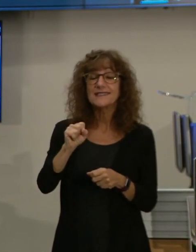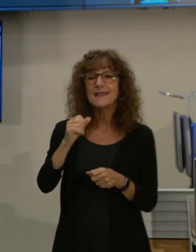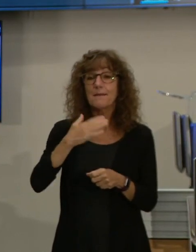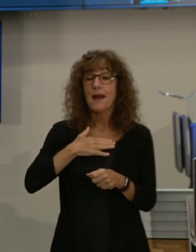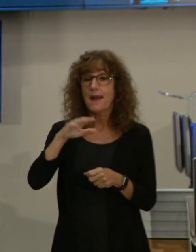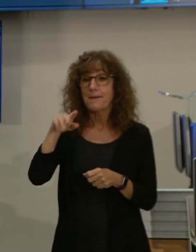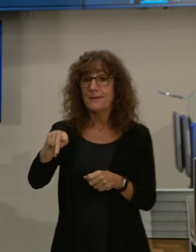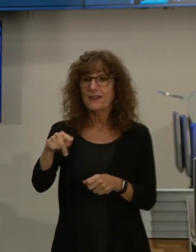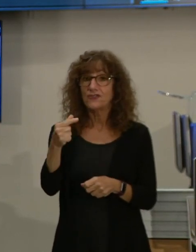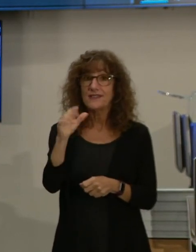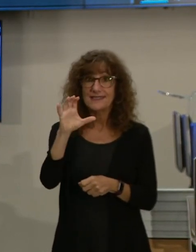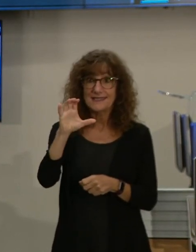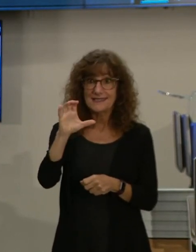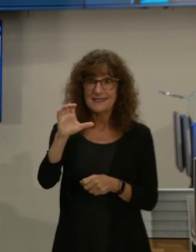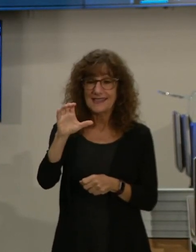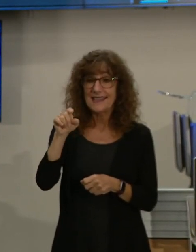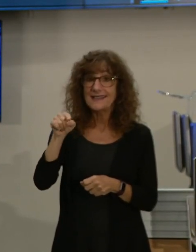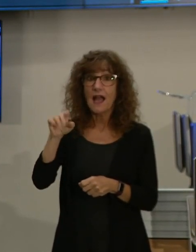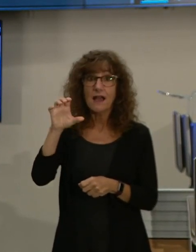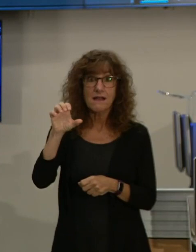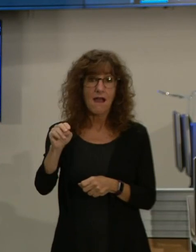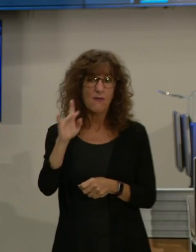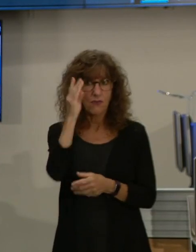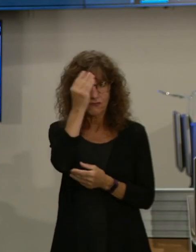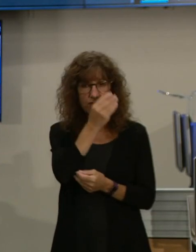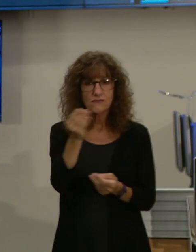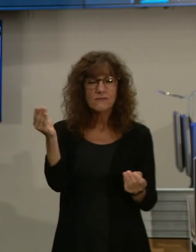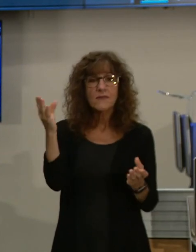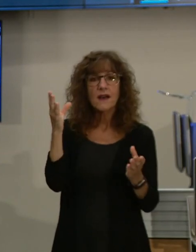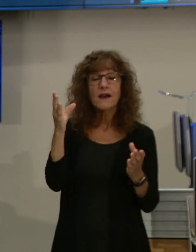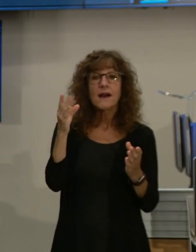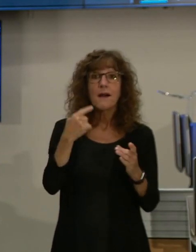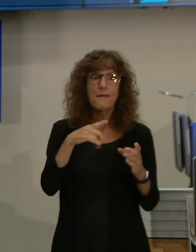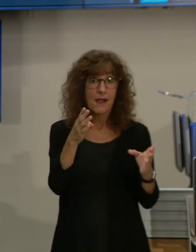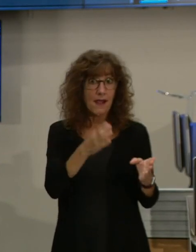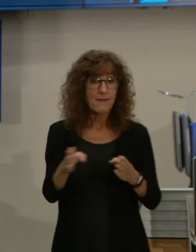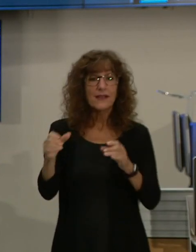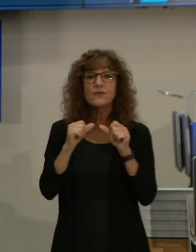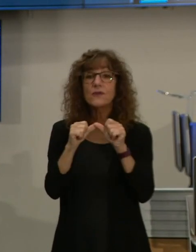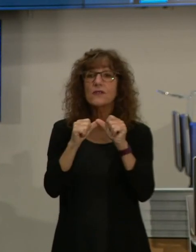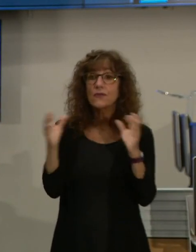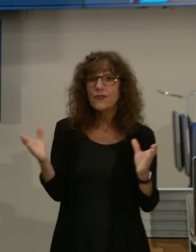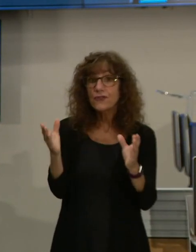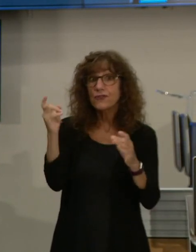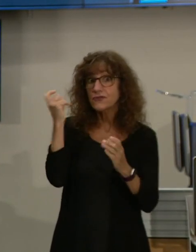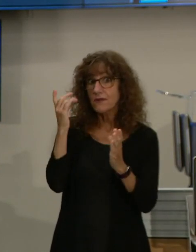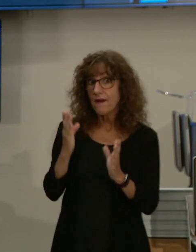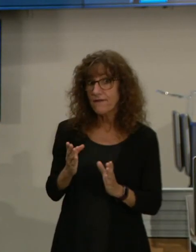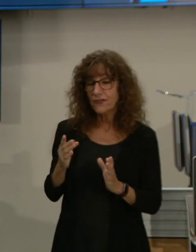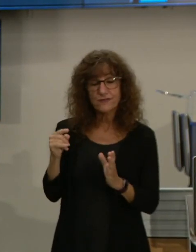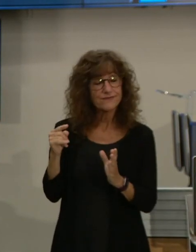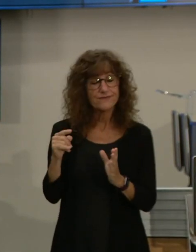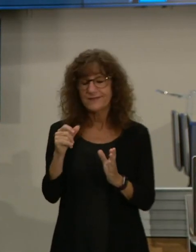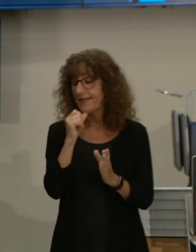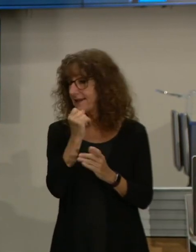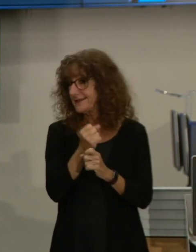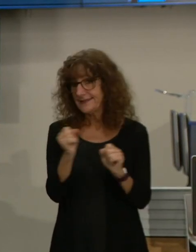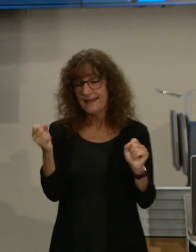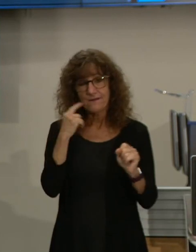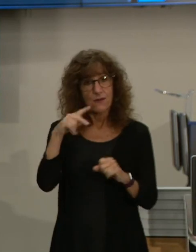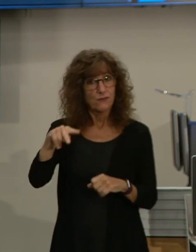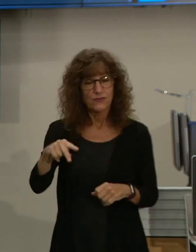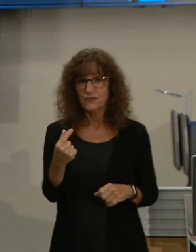elections.mypgc.com. We will keep you updated on this, but it is my intention to continue to urge the governor that this is just not safe for